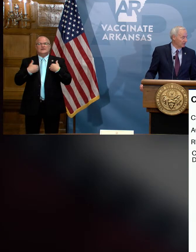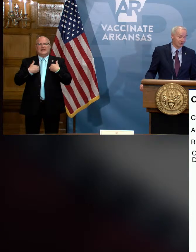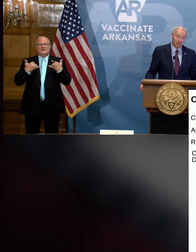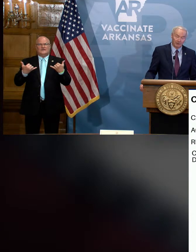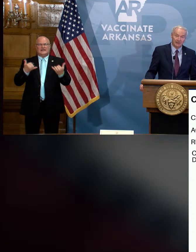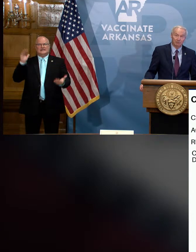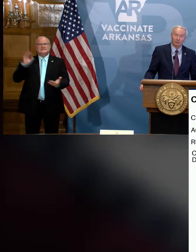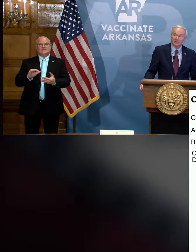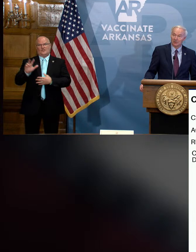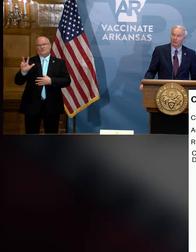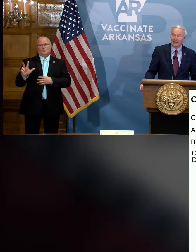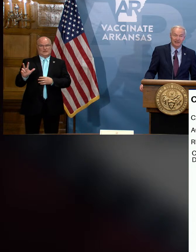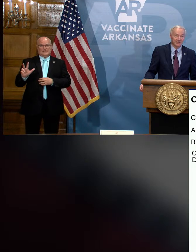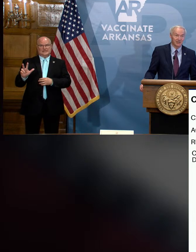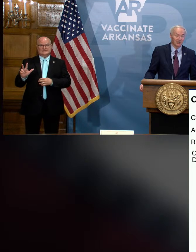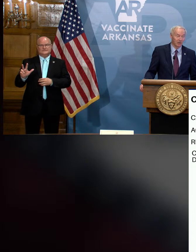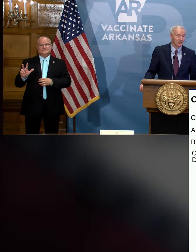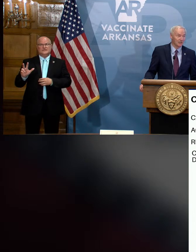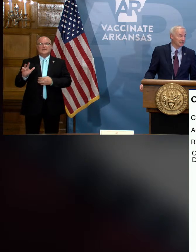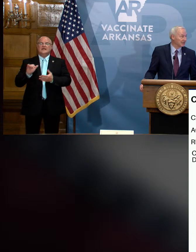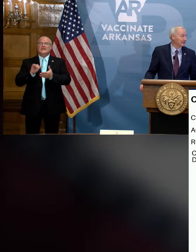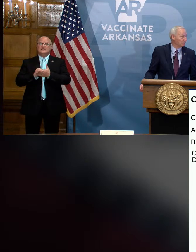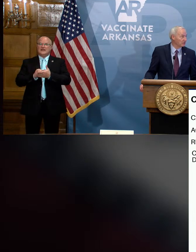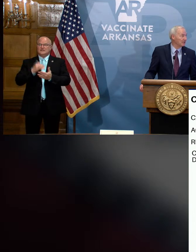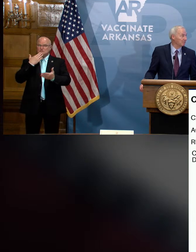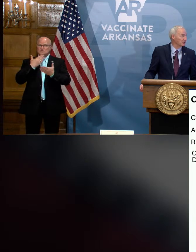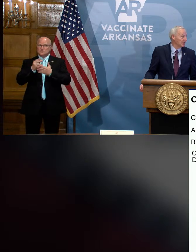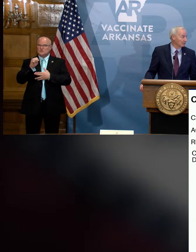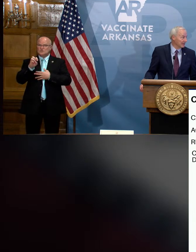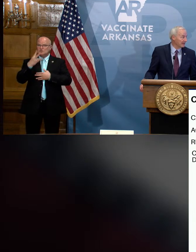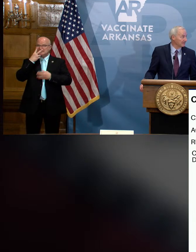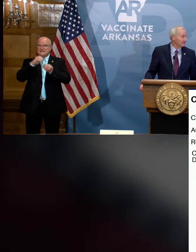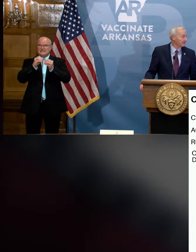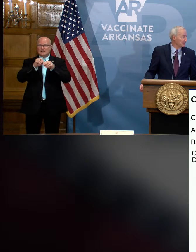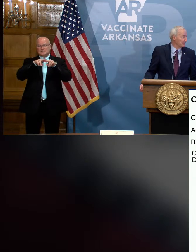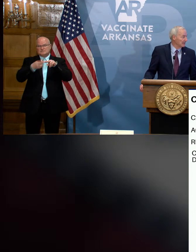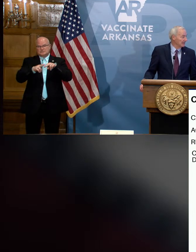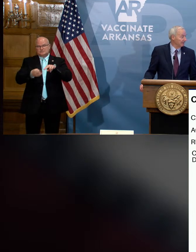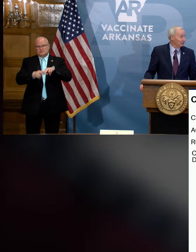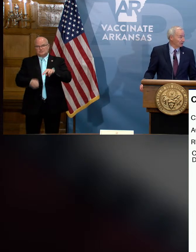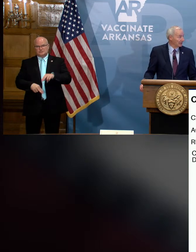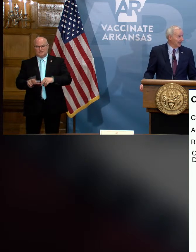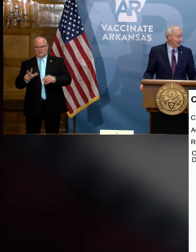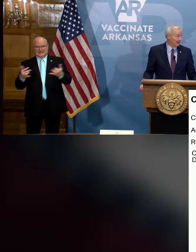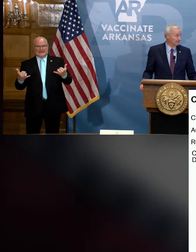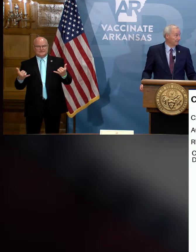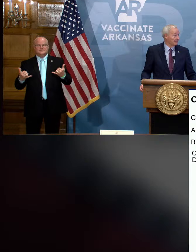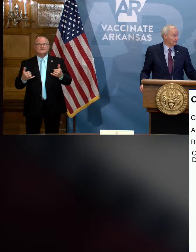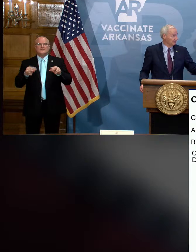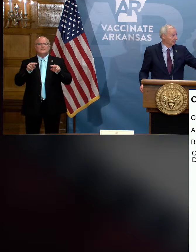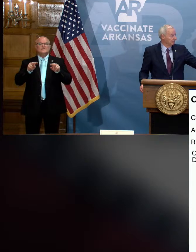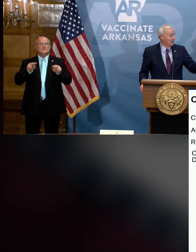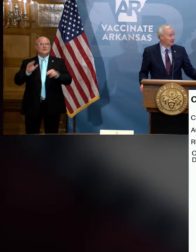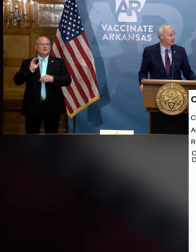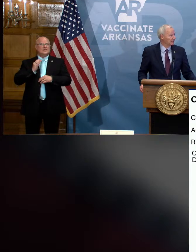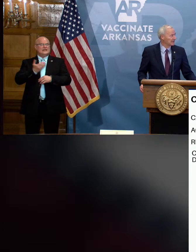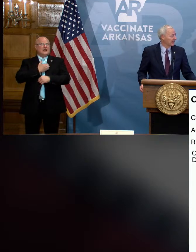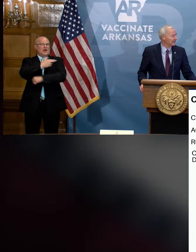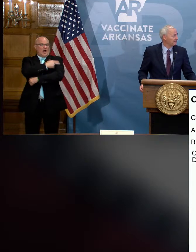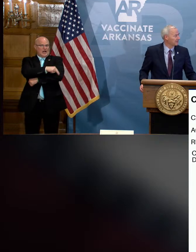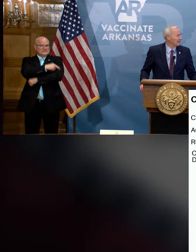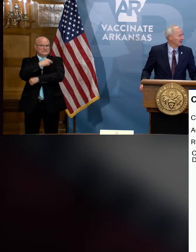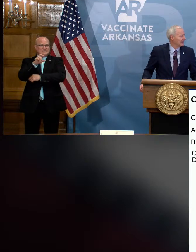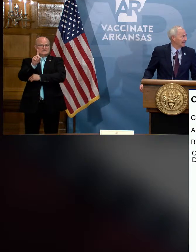it down to 3, so that is encouraging to see those numbers go down. If you look at our